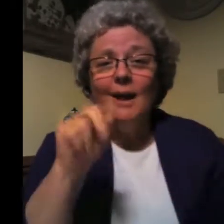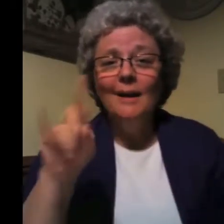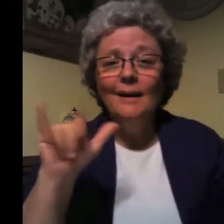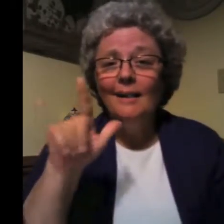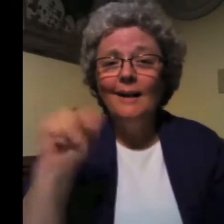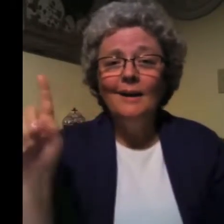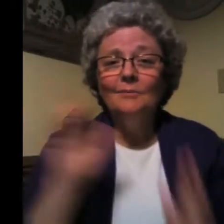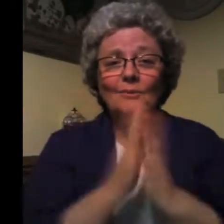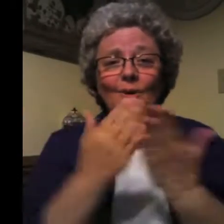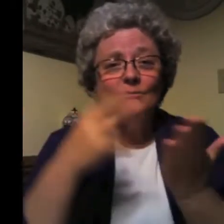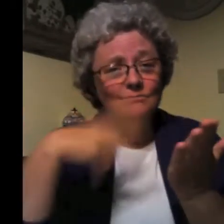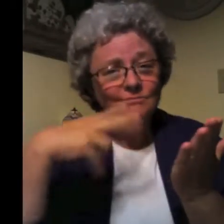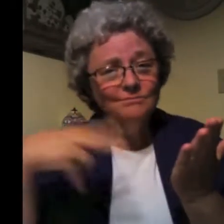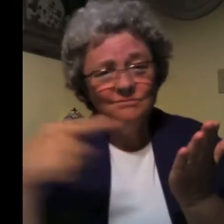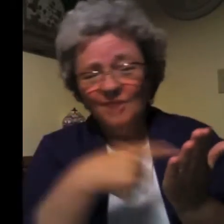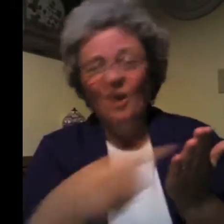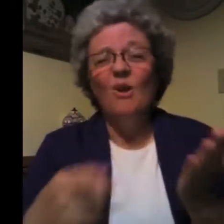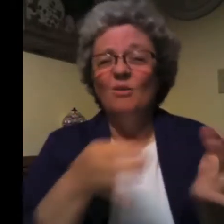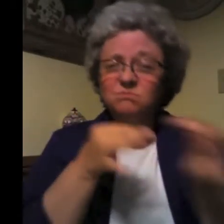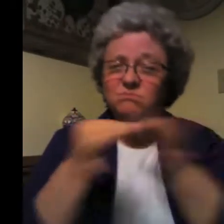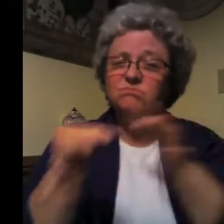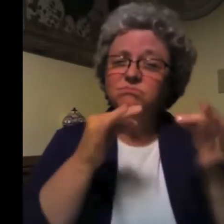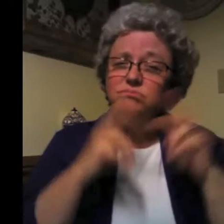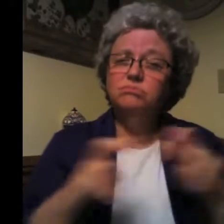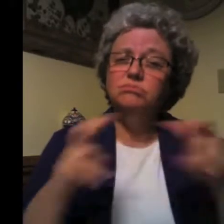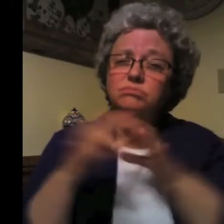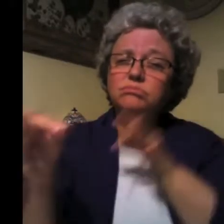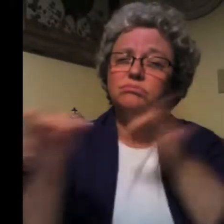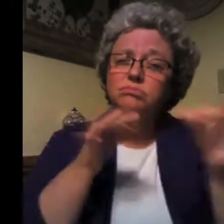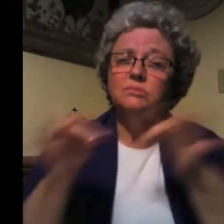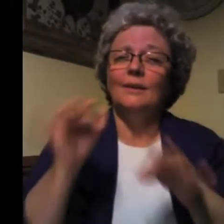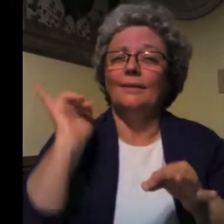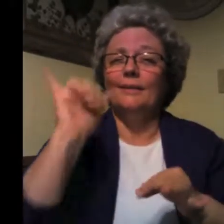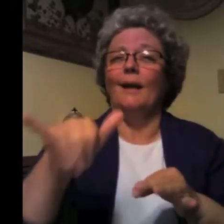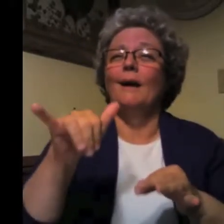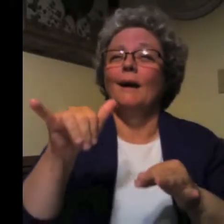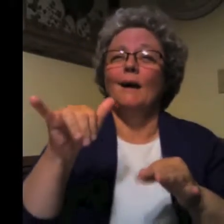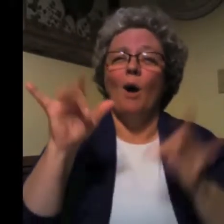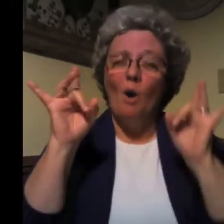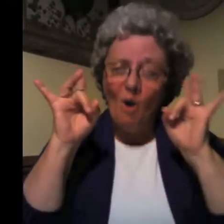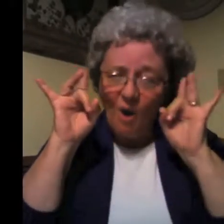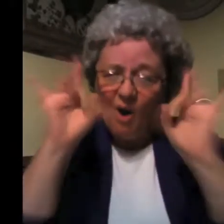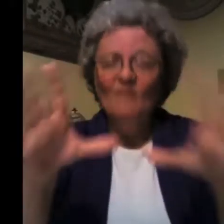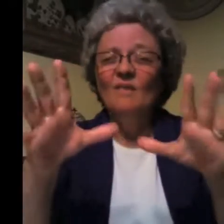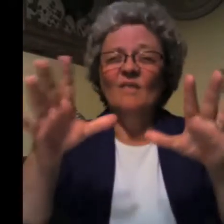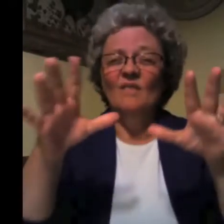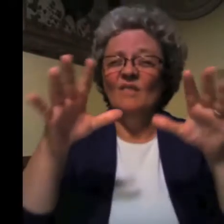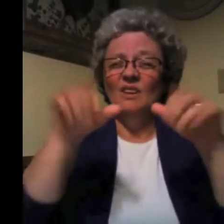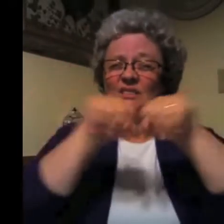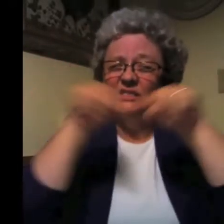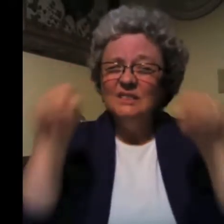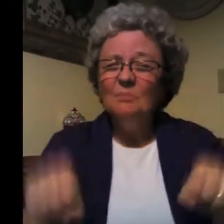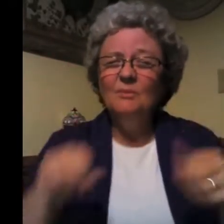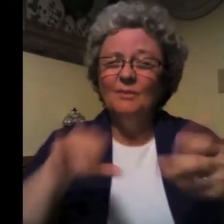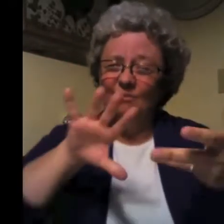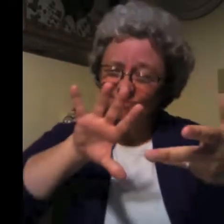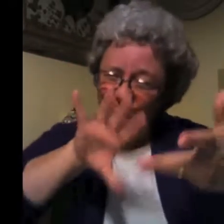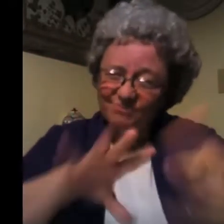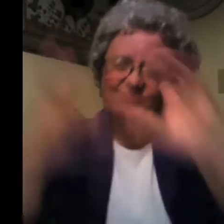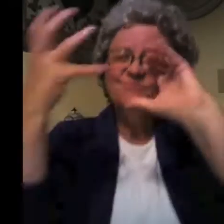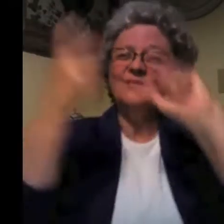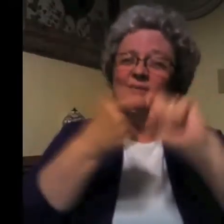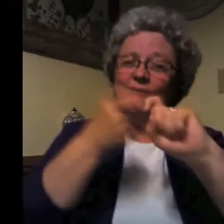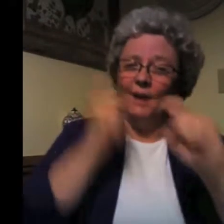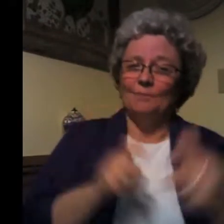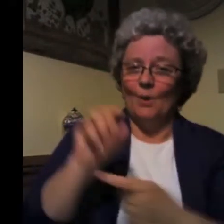the book by Patty Ladd, you can learn a lot about oralism as he gives explanations and definitions